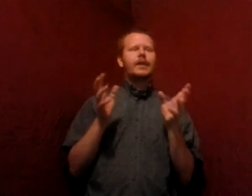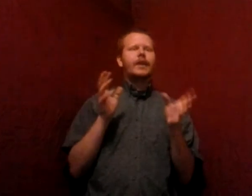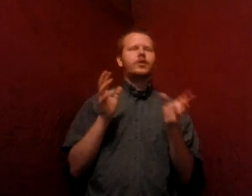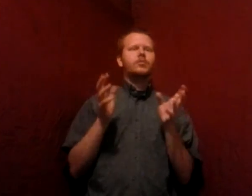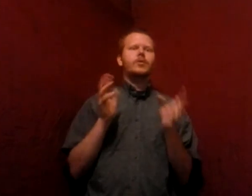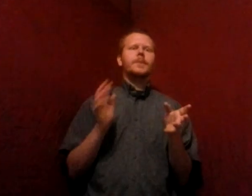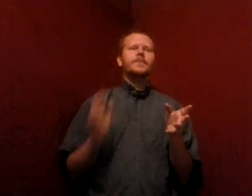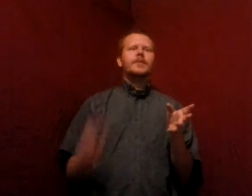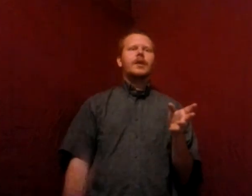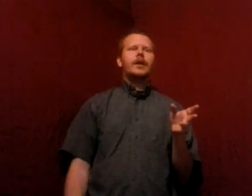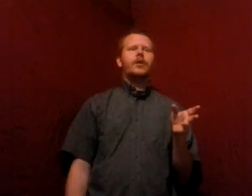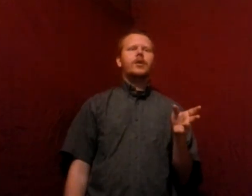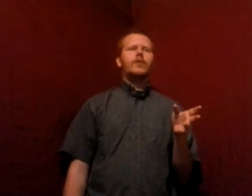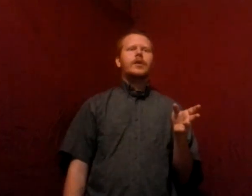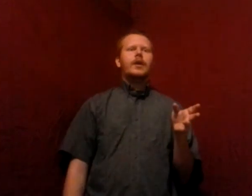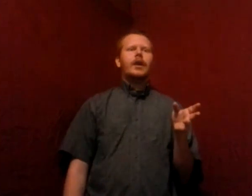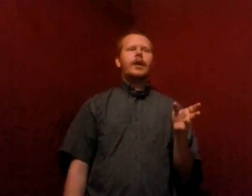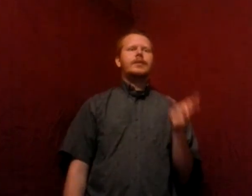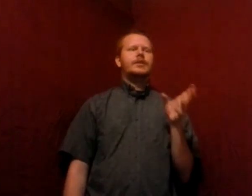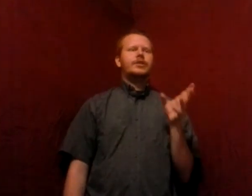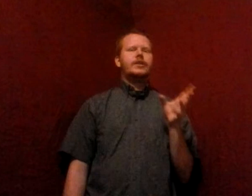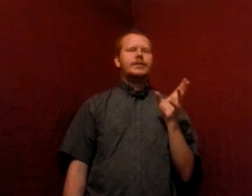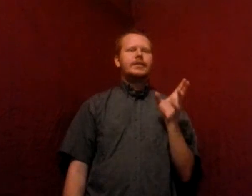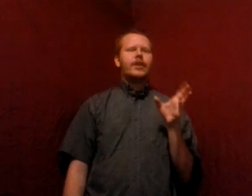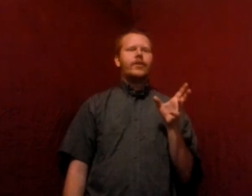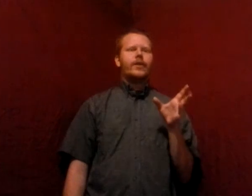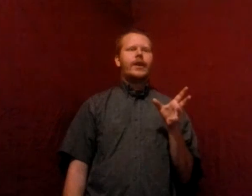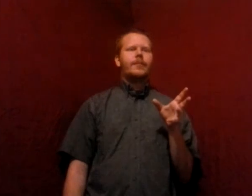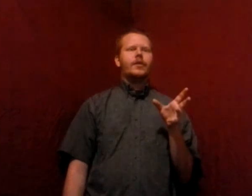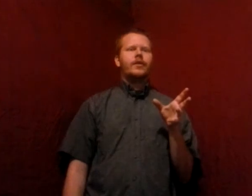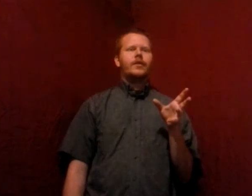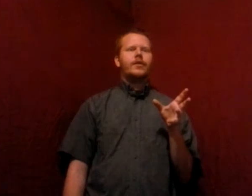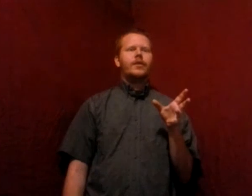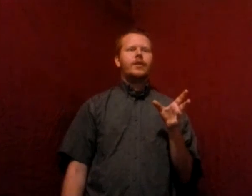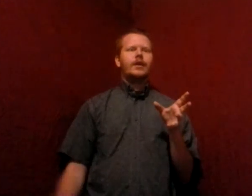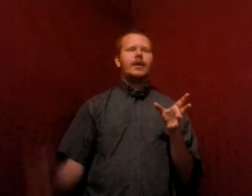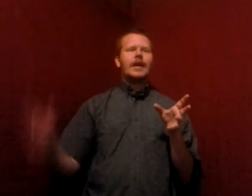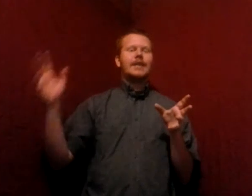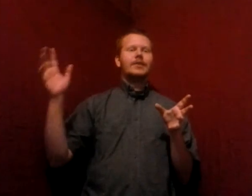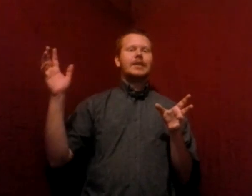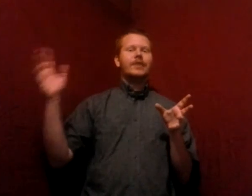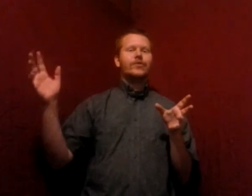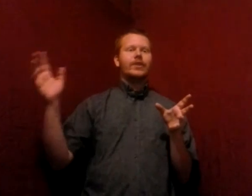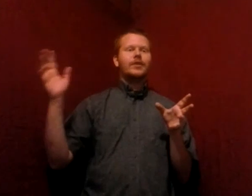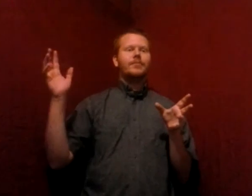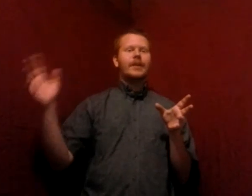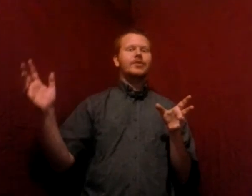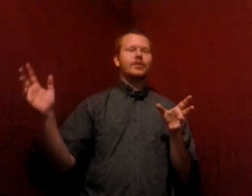mechanical moving and i look over and i see chica staring right at me as i was entering the kitchen